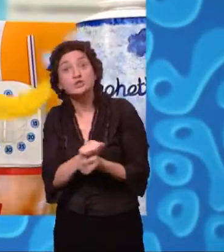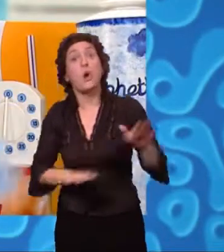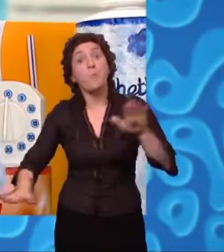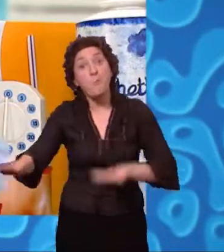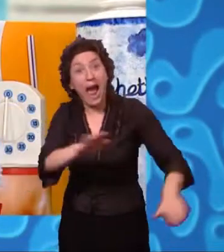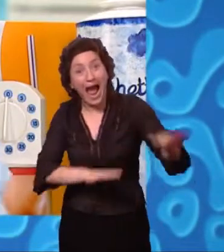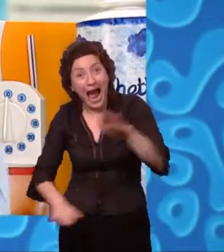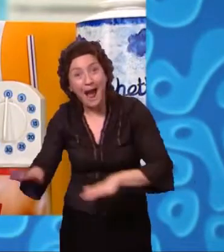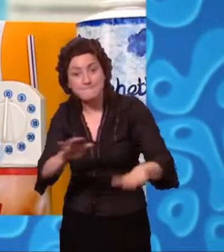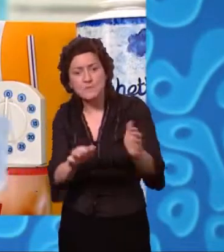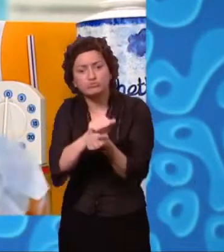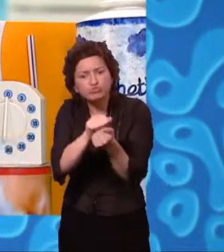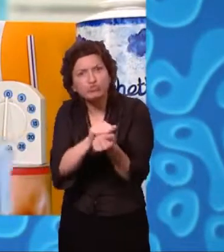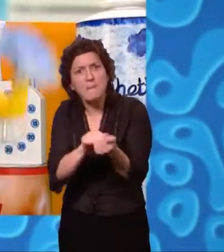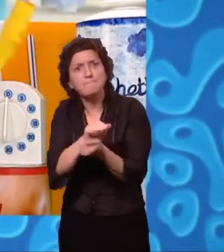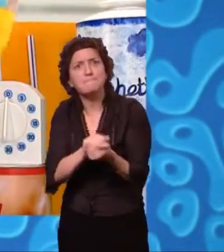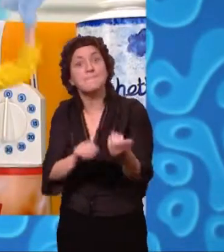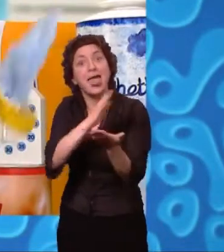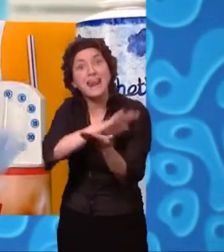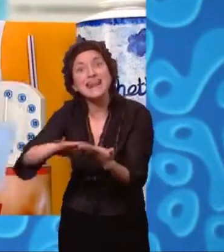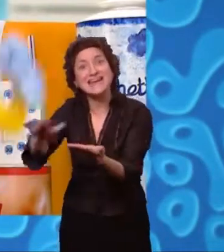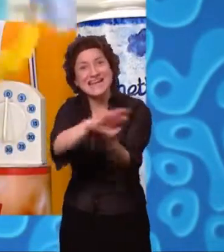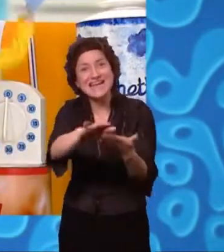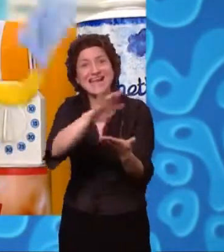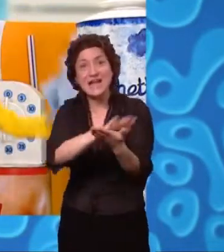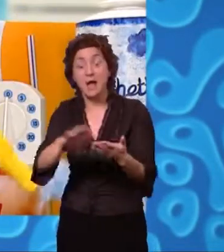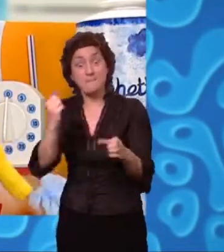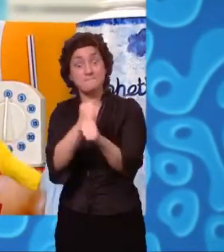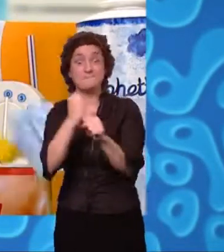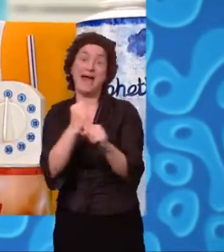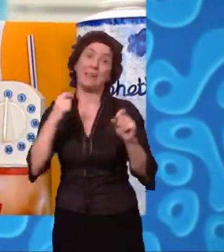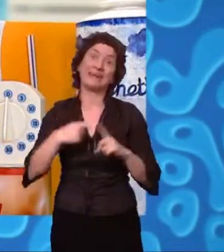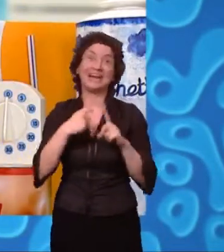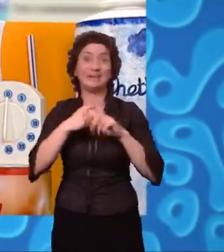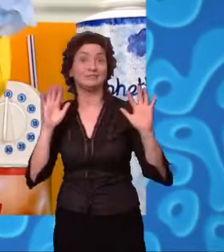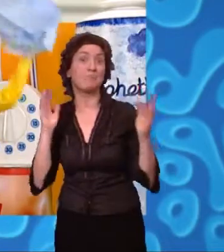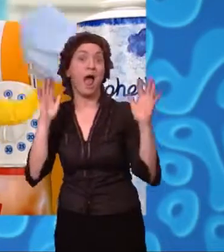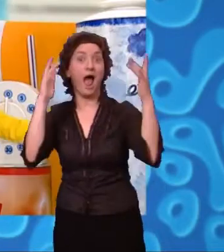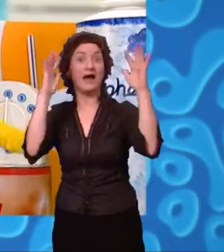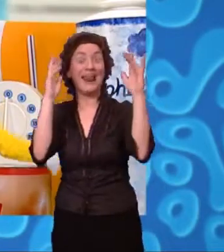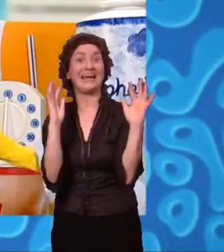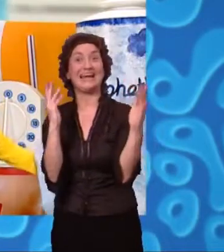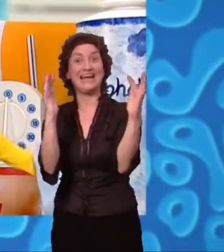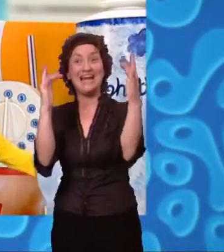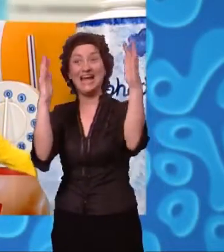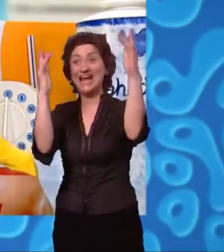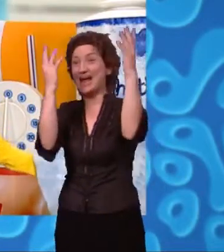Wash, wipe, scrub and clean. Make the kitchen sparkle and gleam.